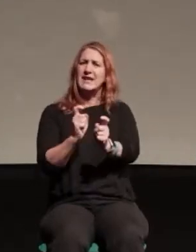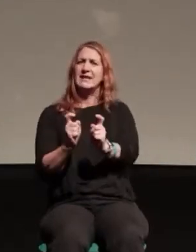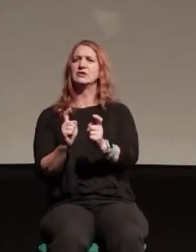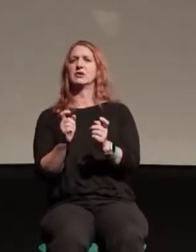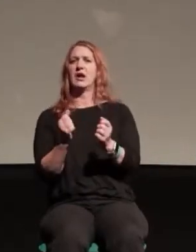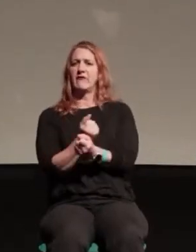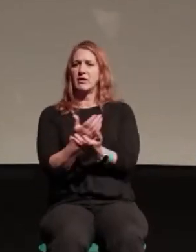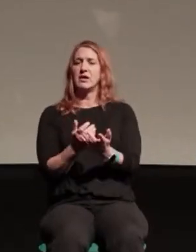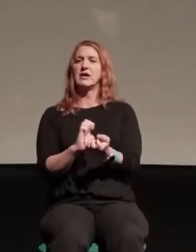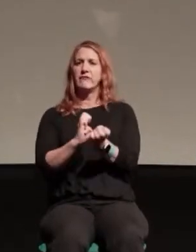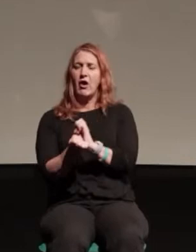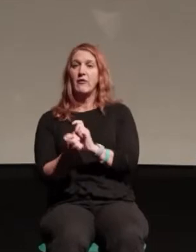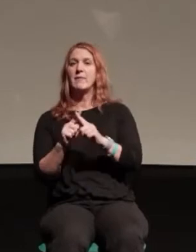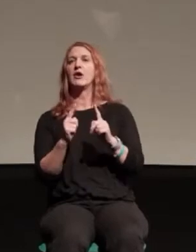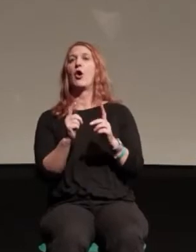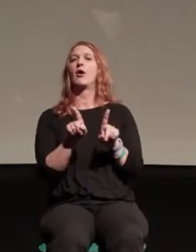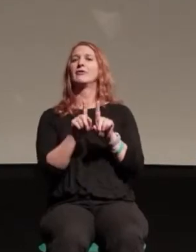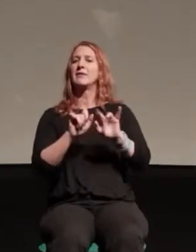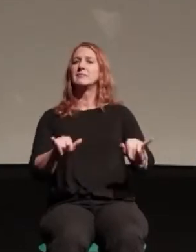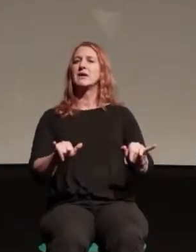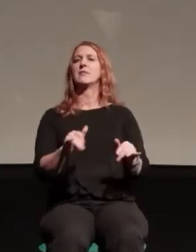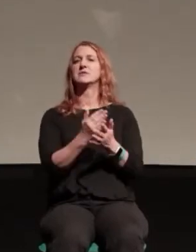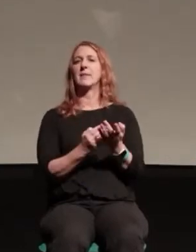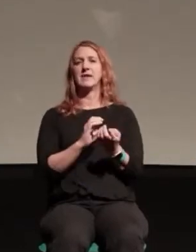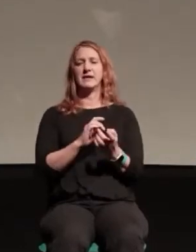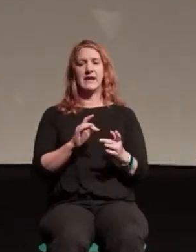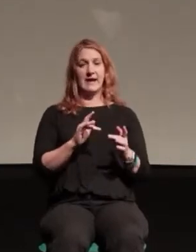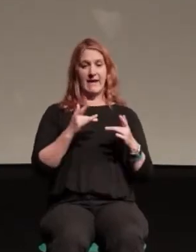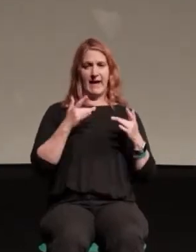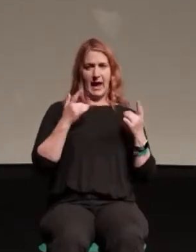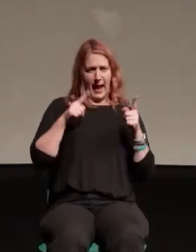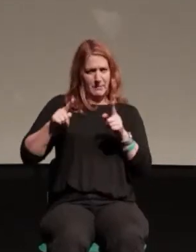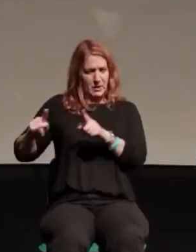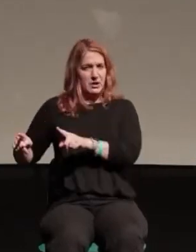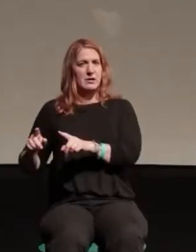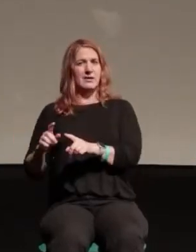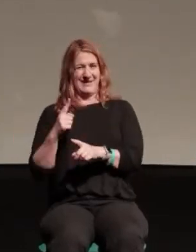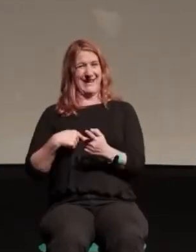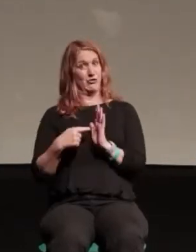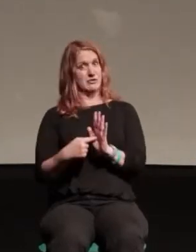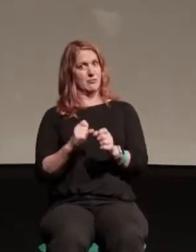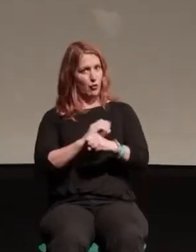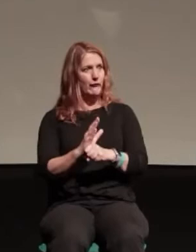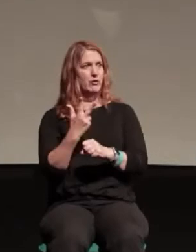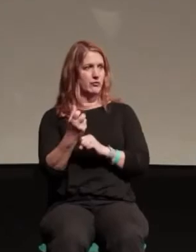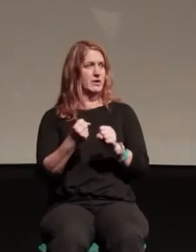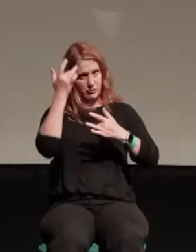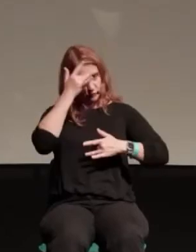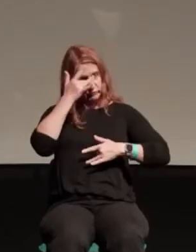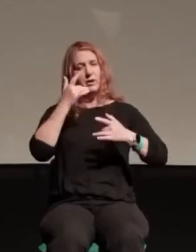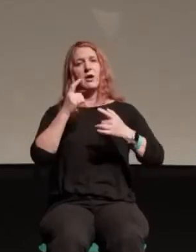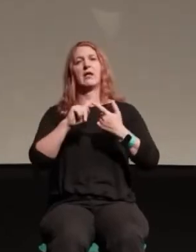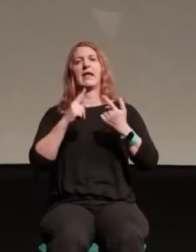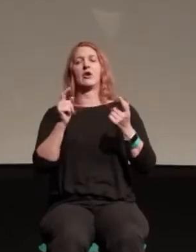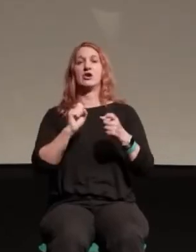certain events like, you know, what we experienced in the last 3 years that, you know, help also